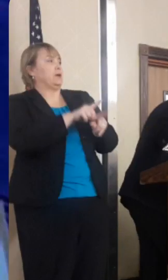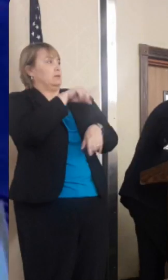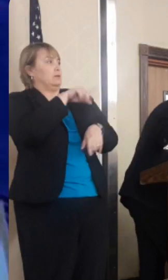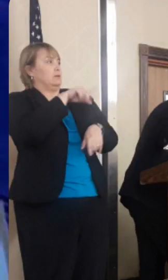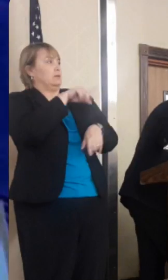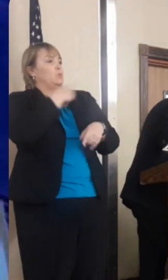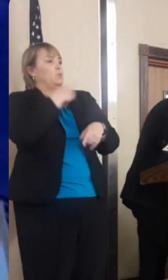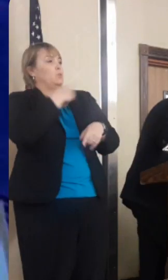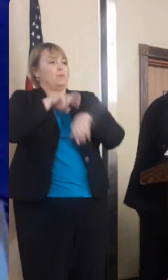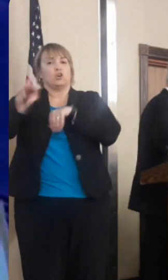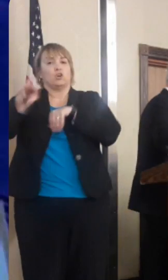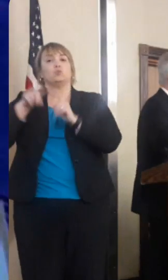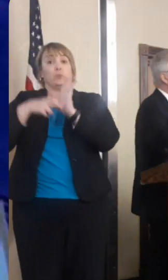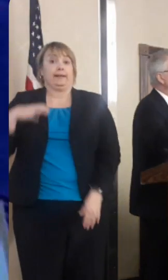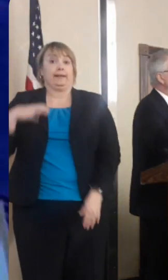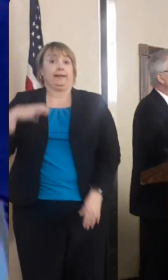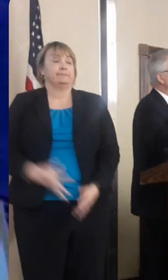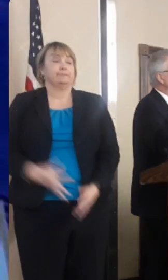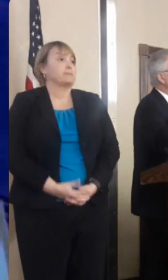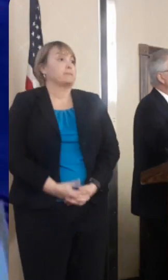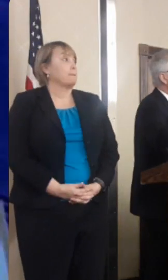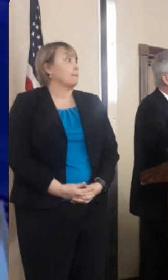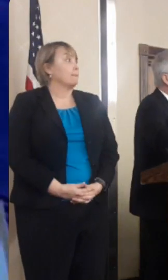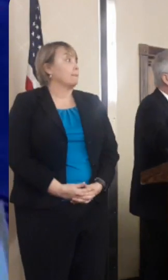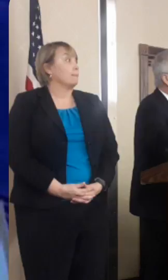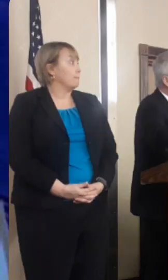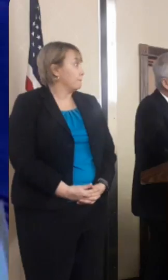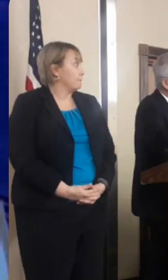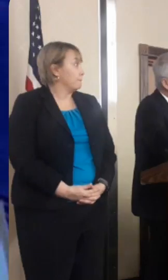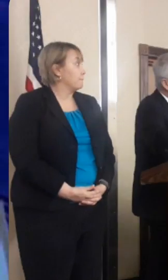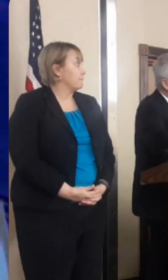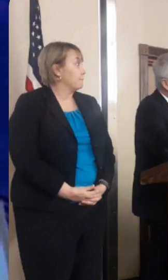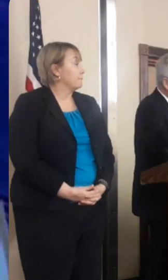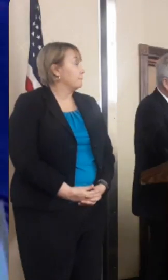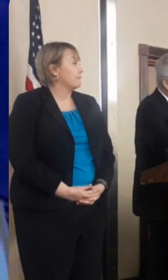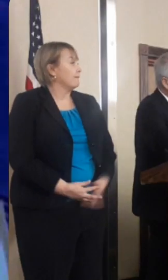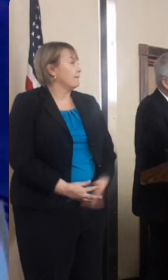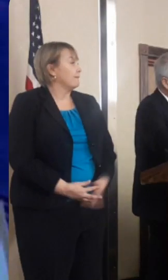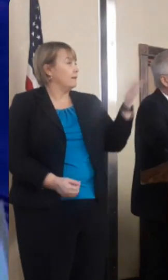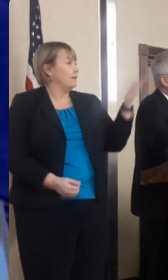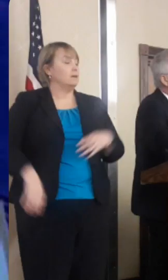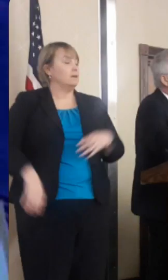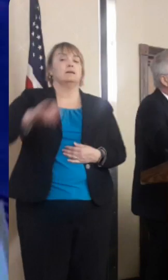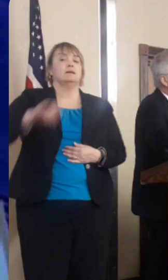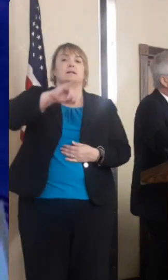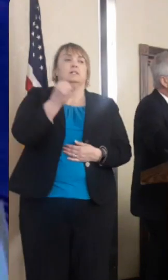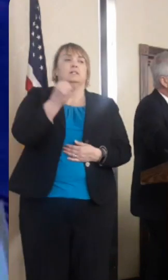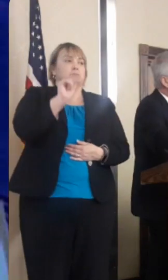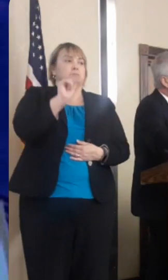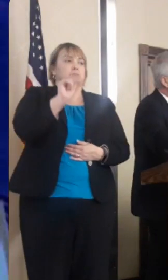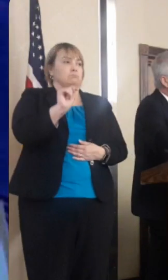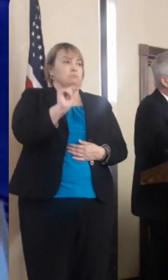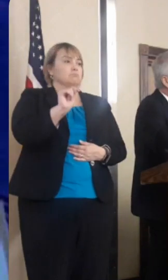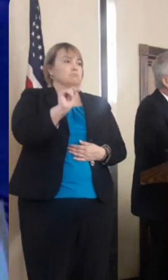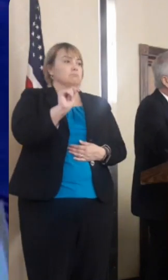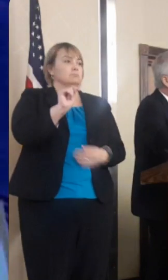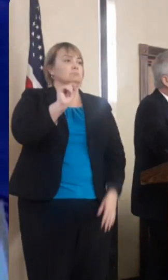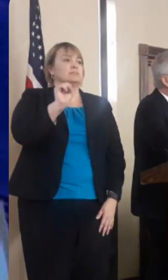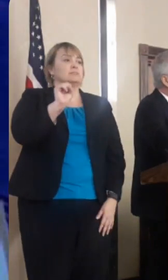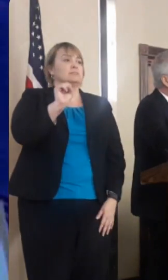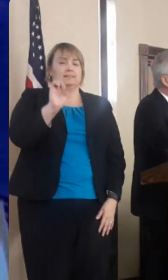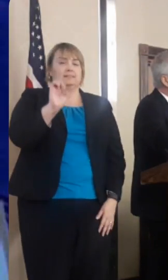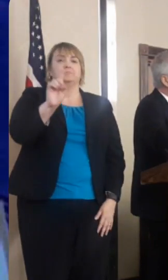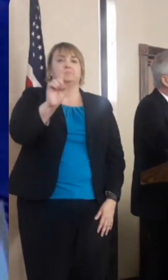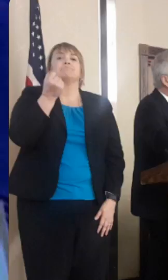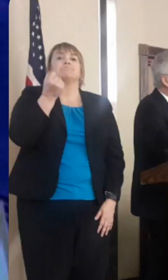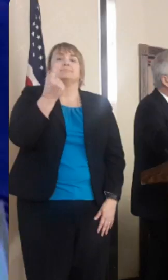Committee. Mr. Chairman. JT was SD11 speaking in favor. After further review, these have been